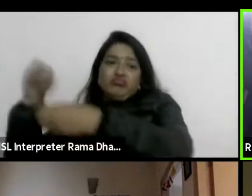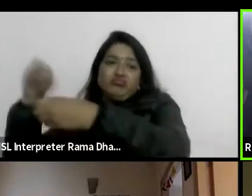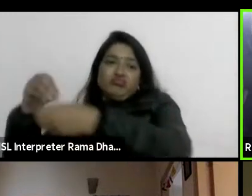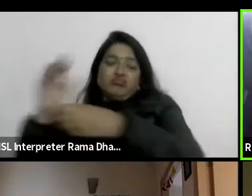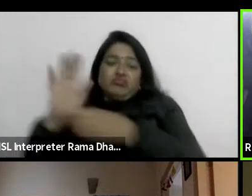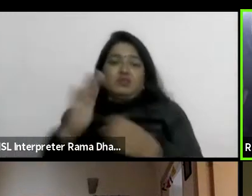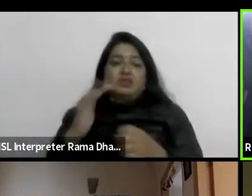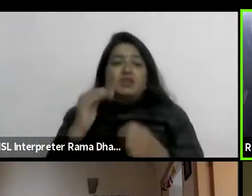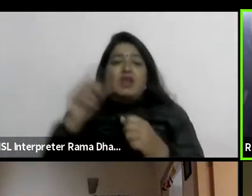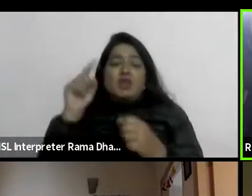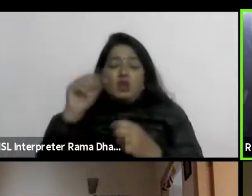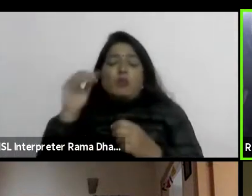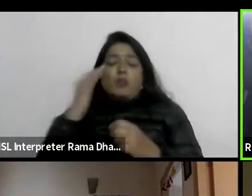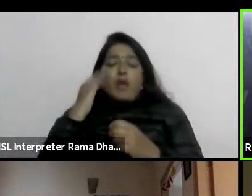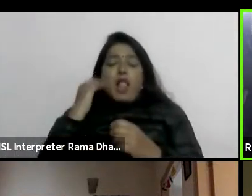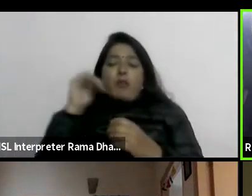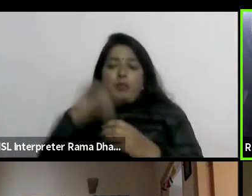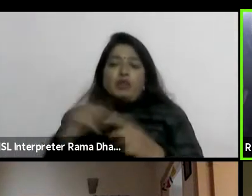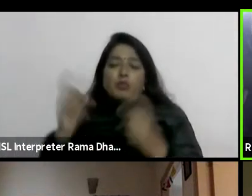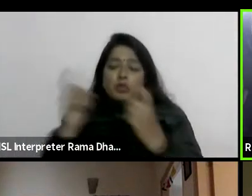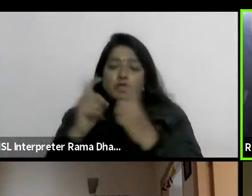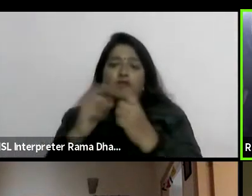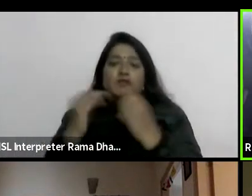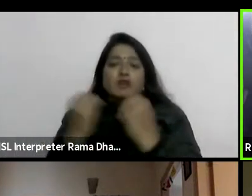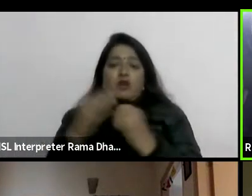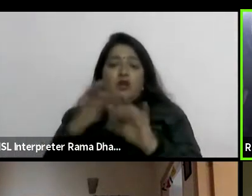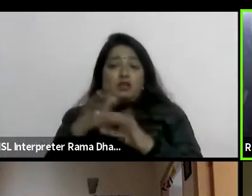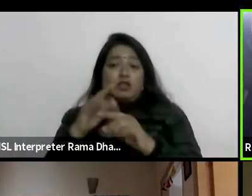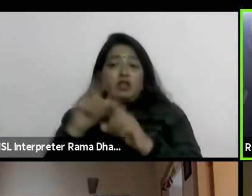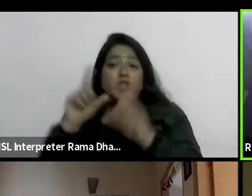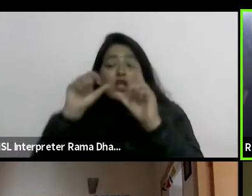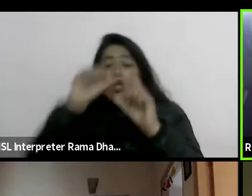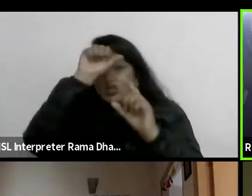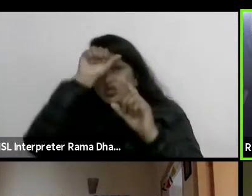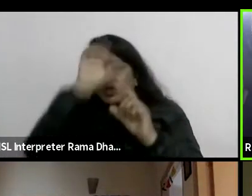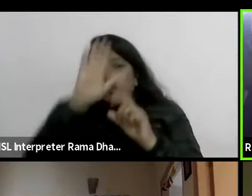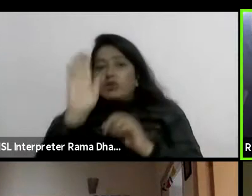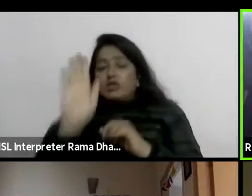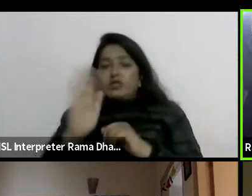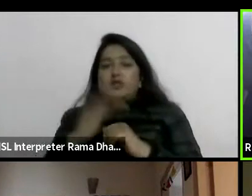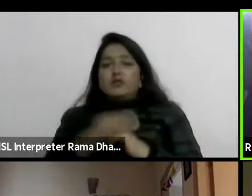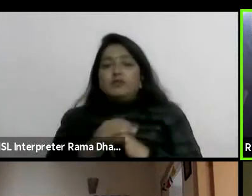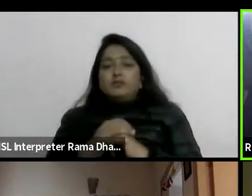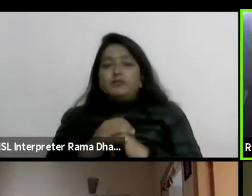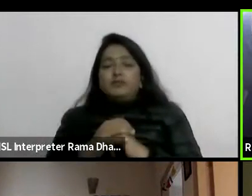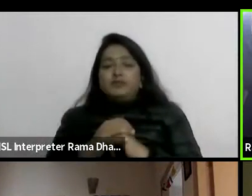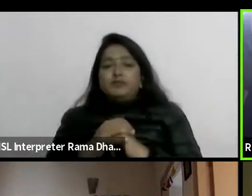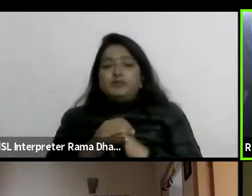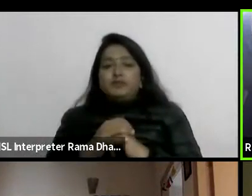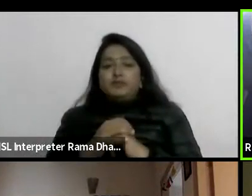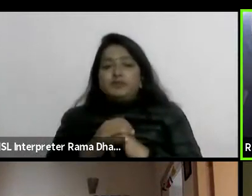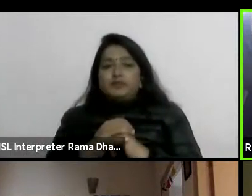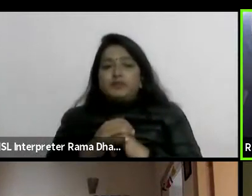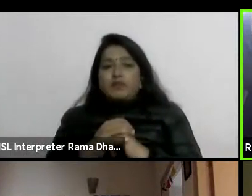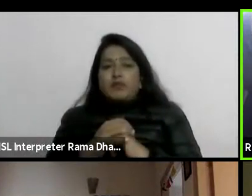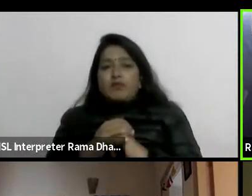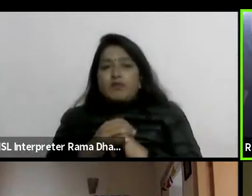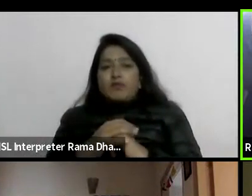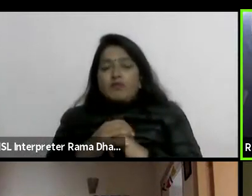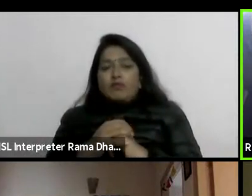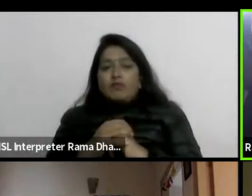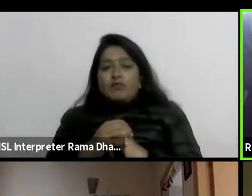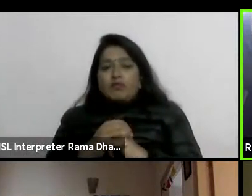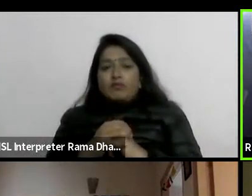women's movement for the different approaches and somehow come together on some